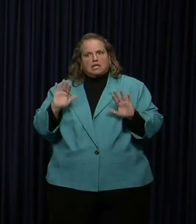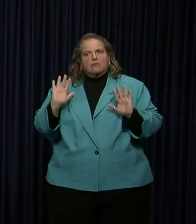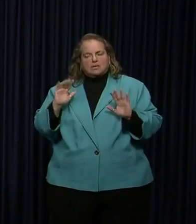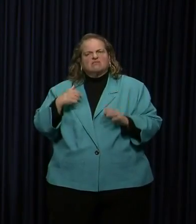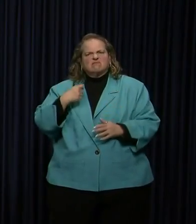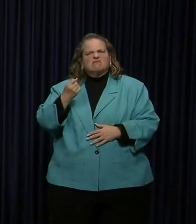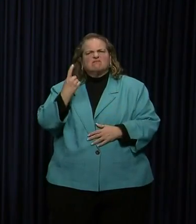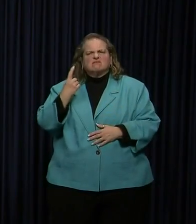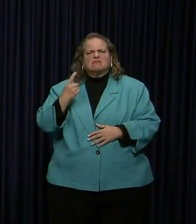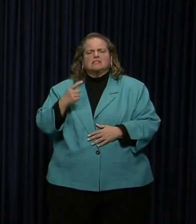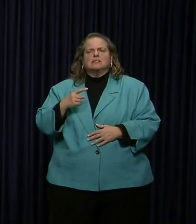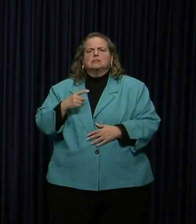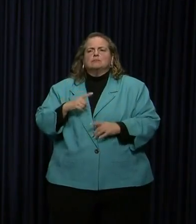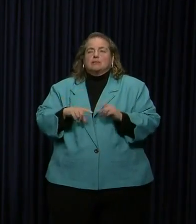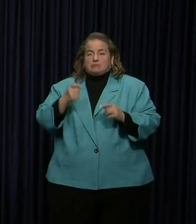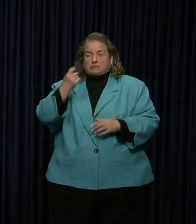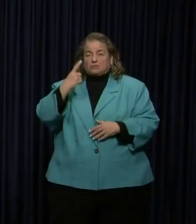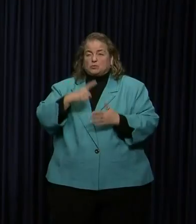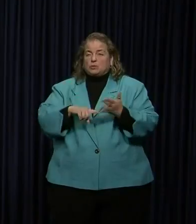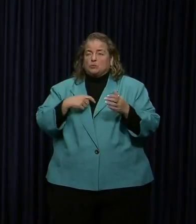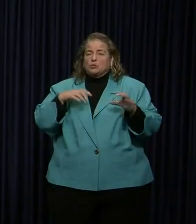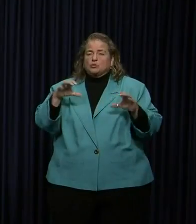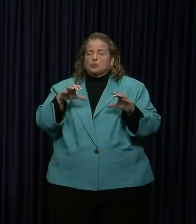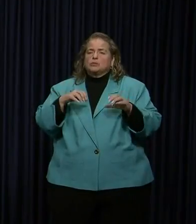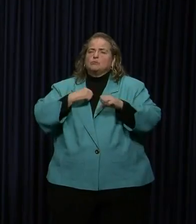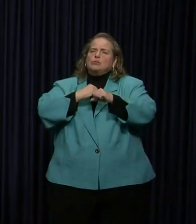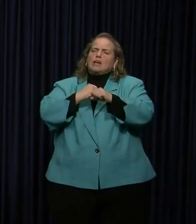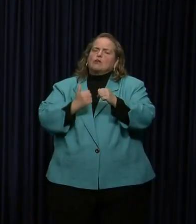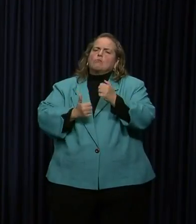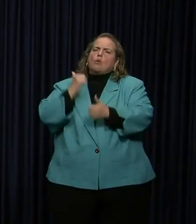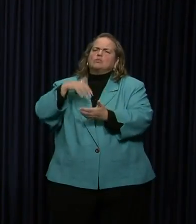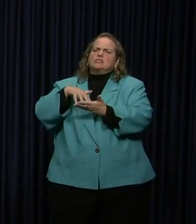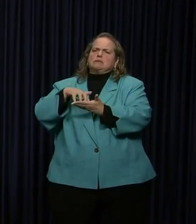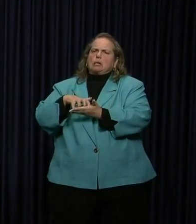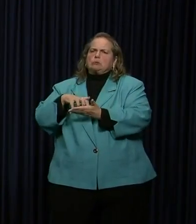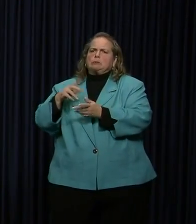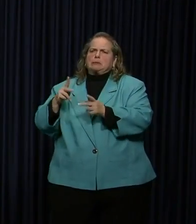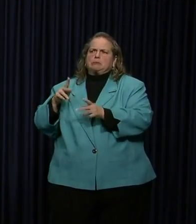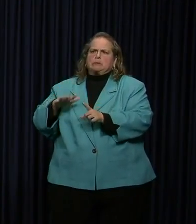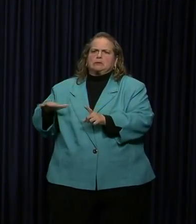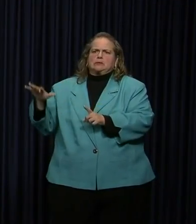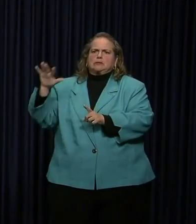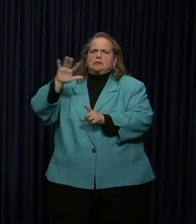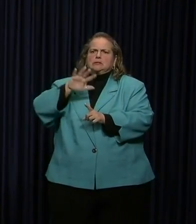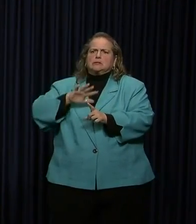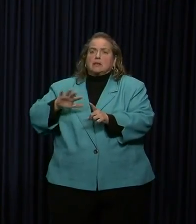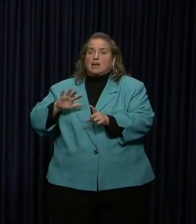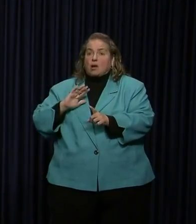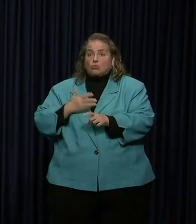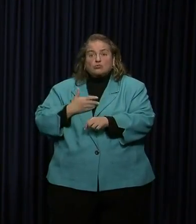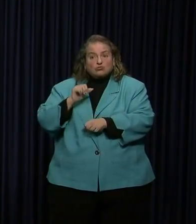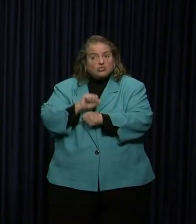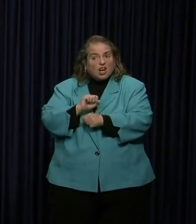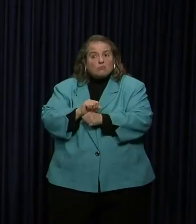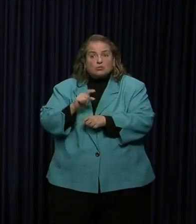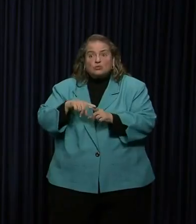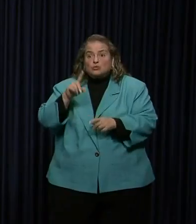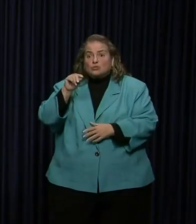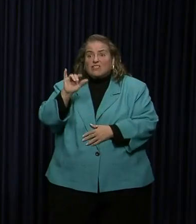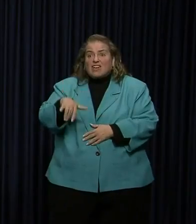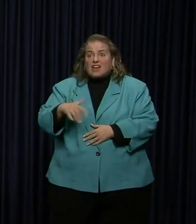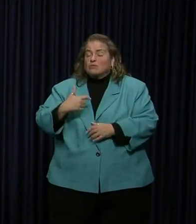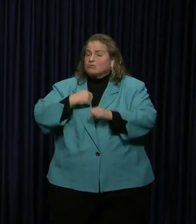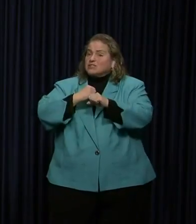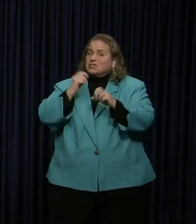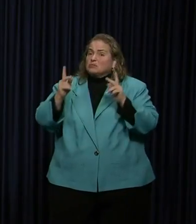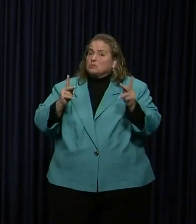sacrifice, what we are doing is protecting the most vulnerable among us. That is our job. And you know what